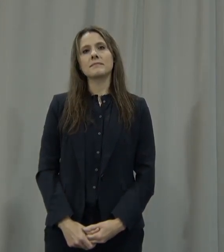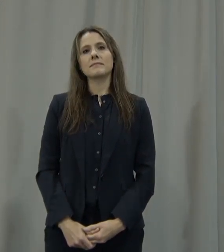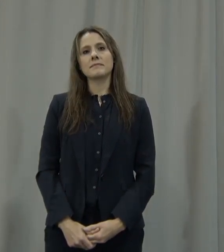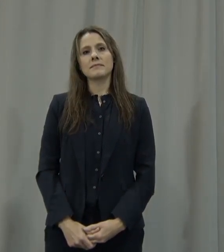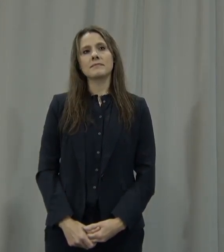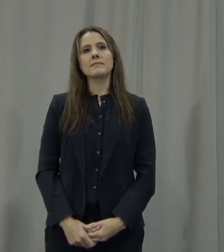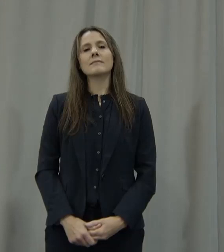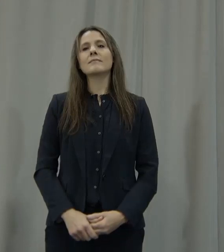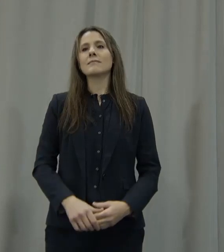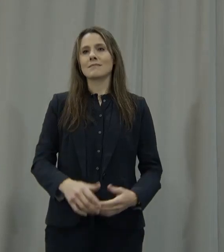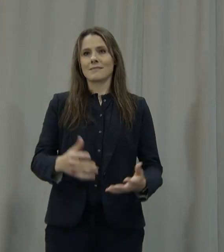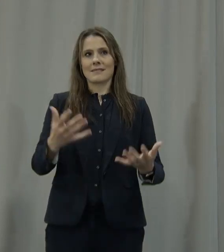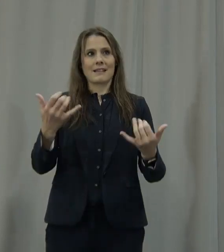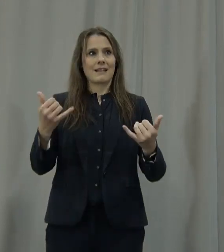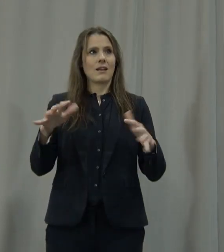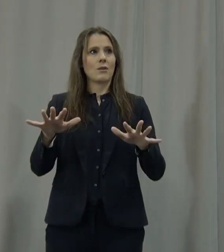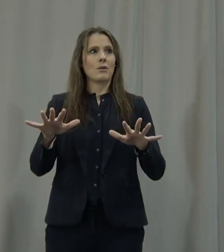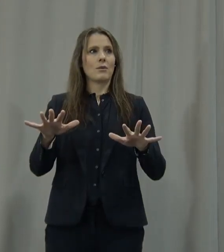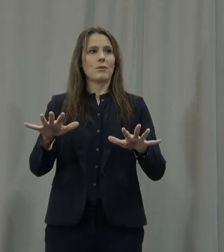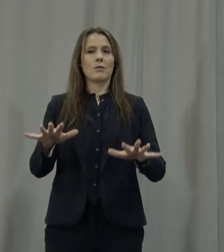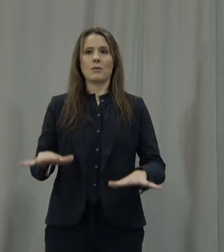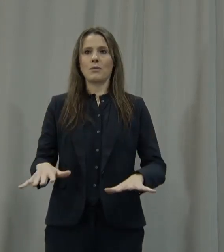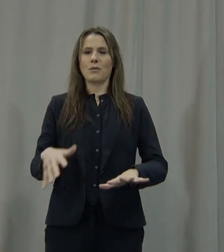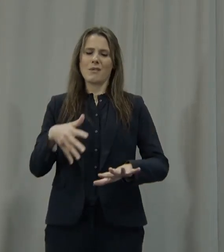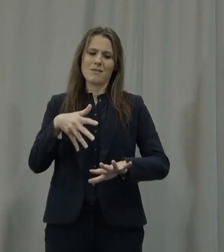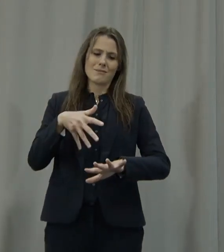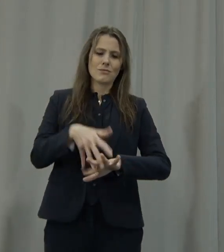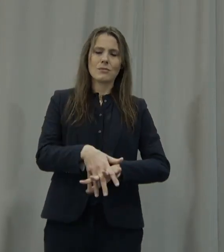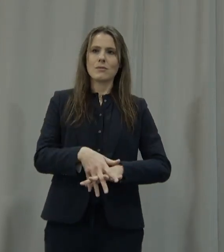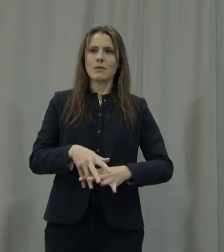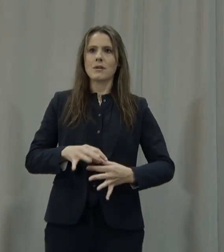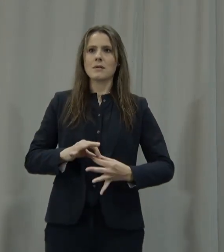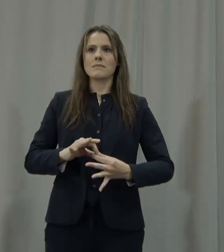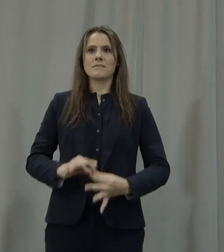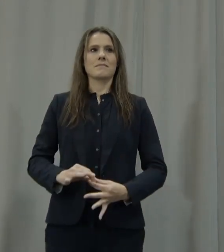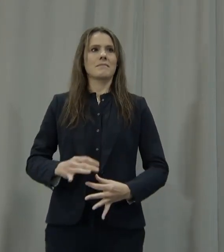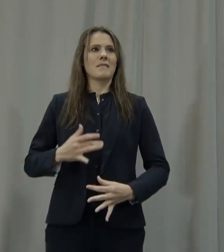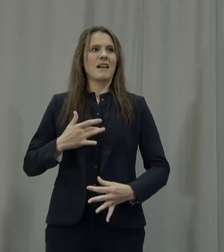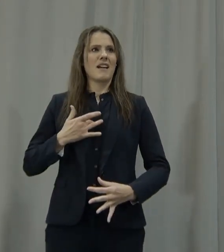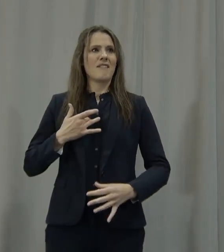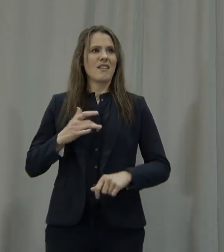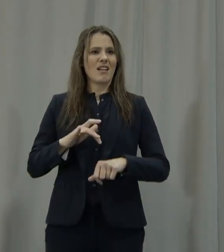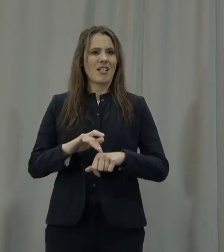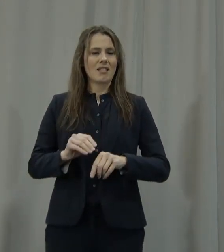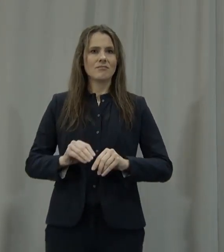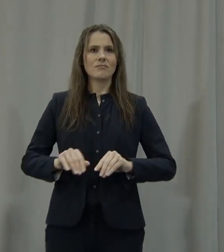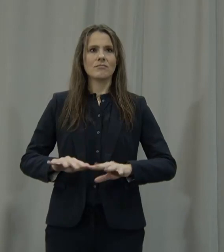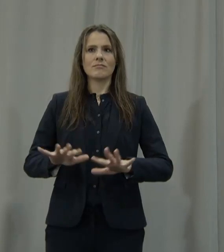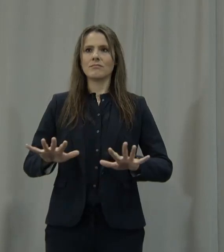Put your roots down. Put your feet on the ground.